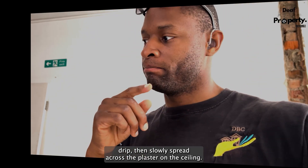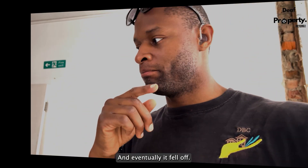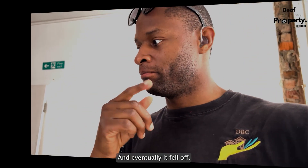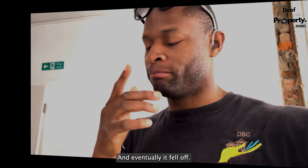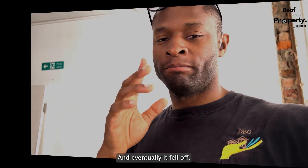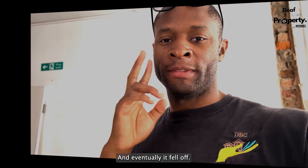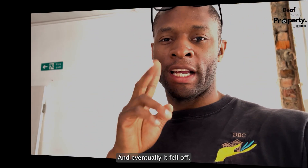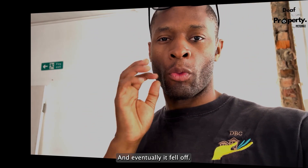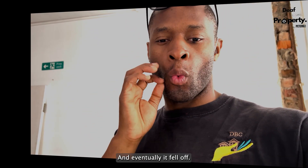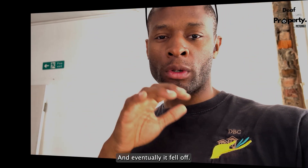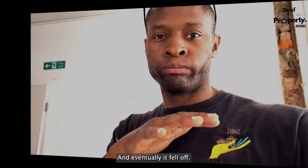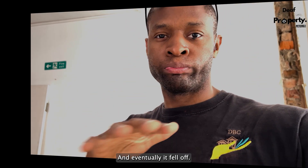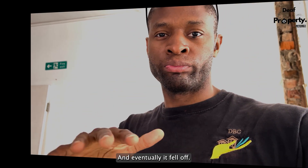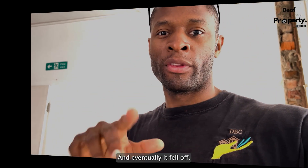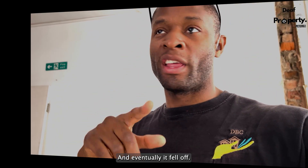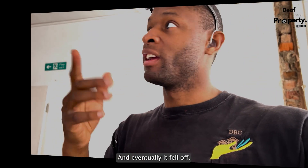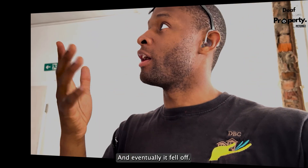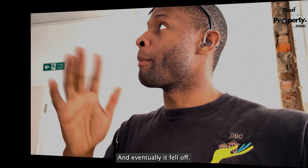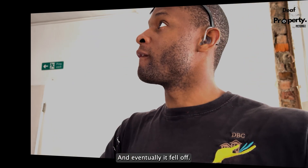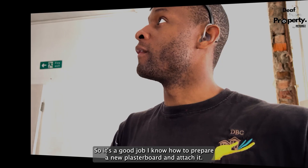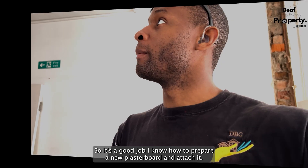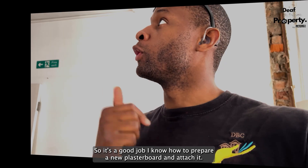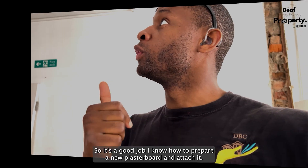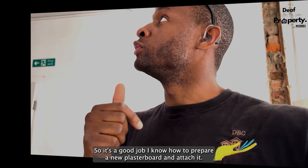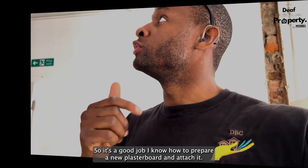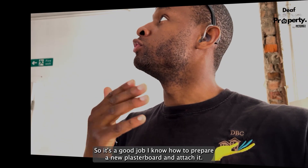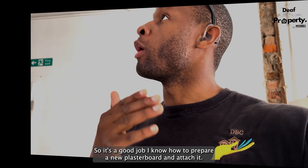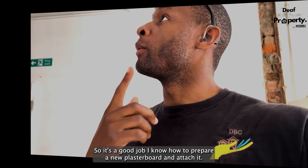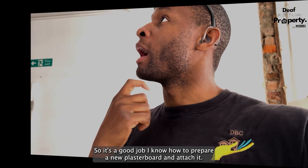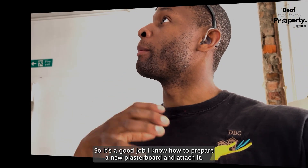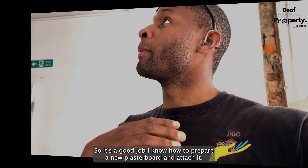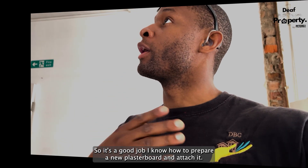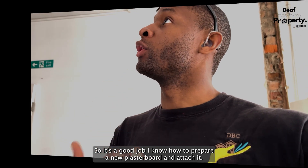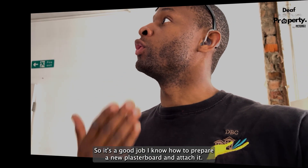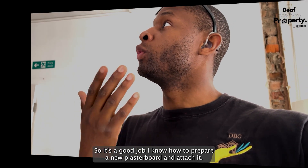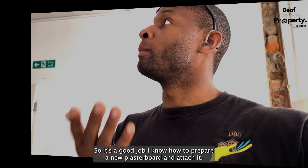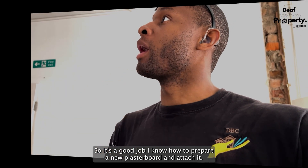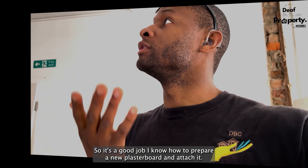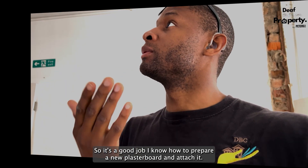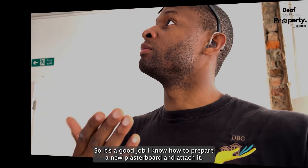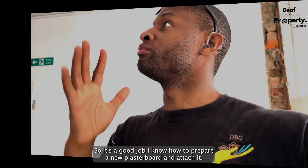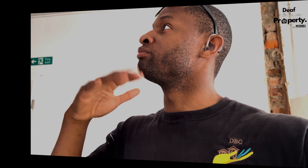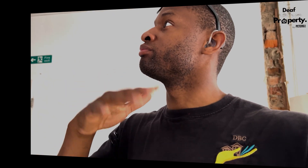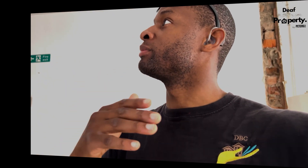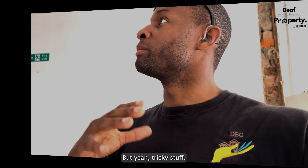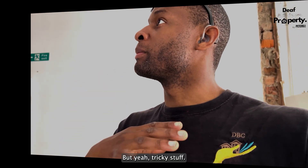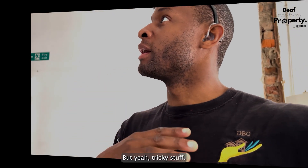ceiling and eventually it fell off. So, it's a good job I know how to prepare a new plasterboard and attach it. But yeah,